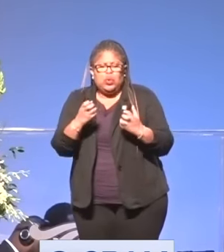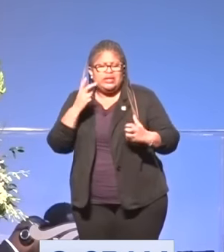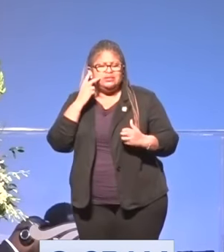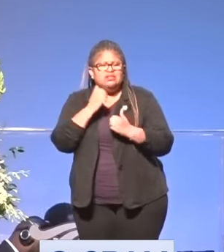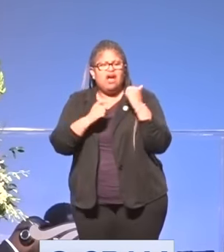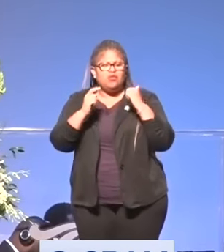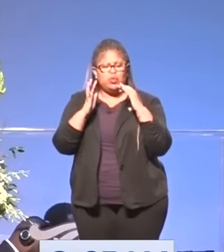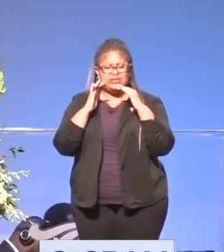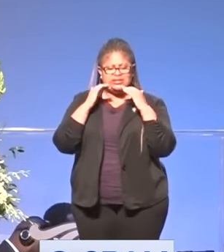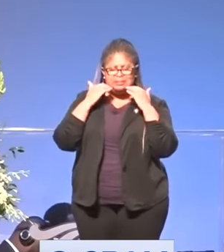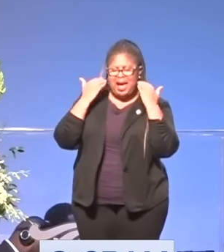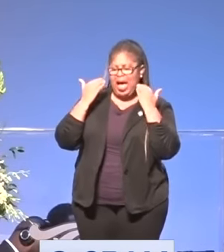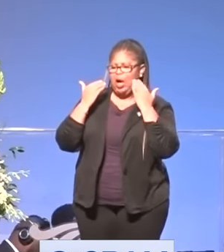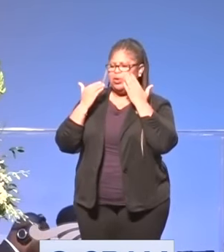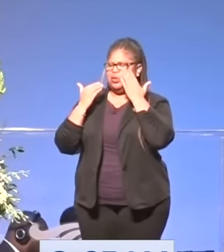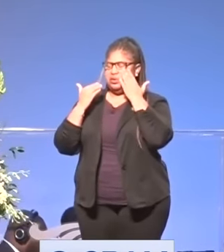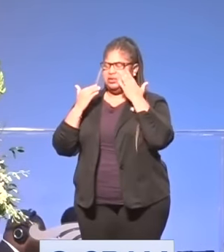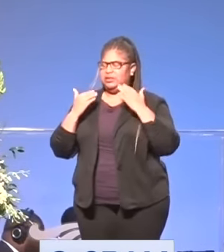impossible.